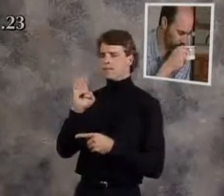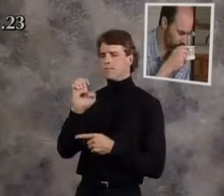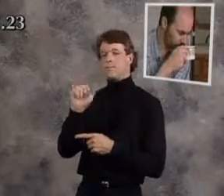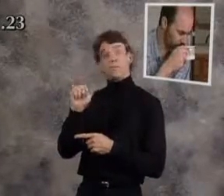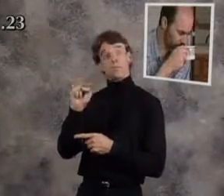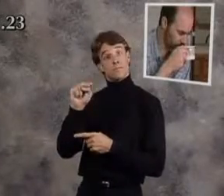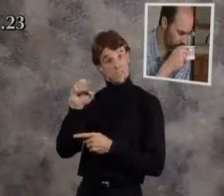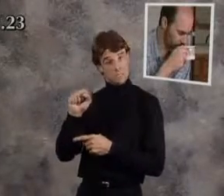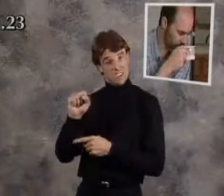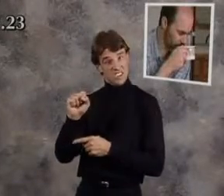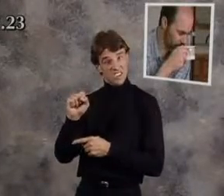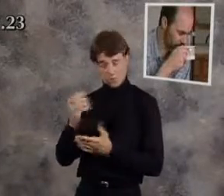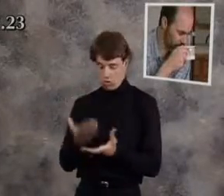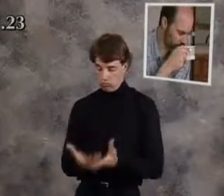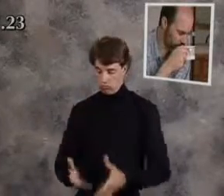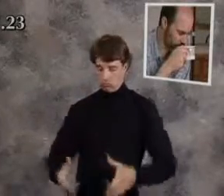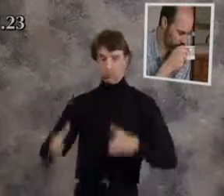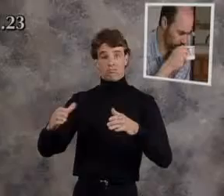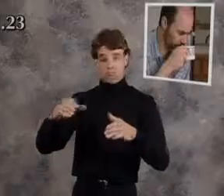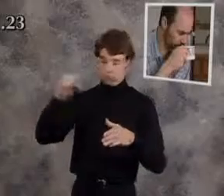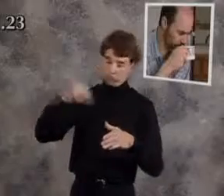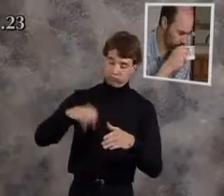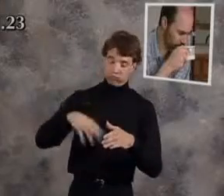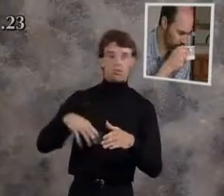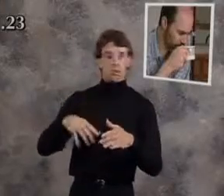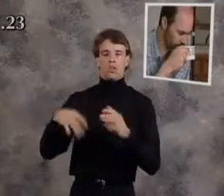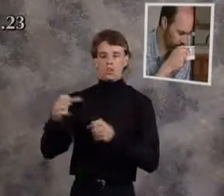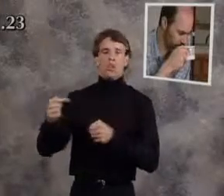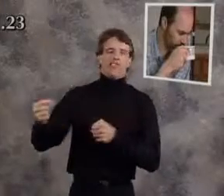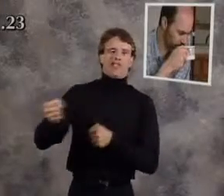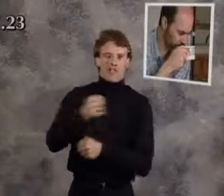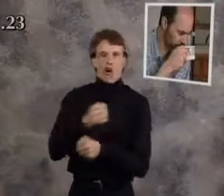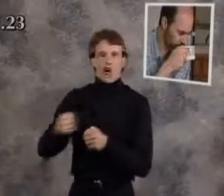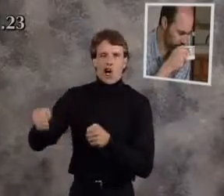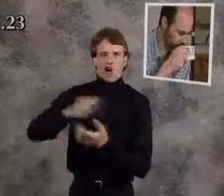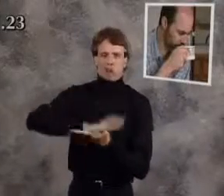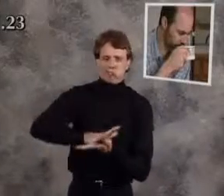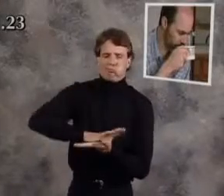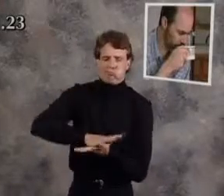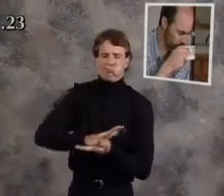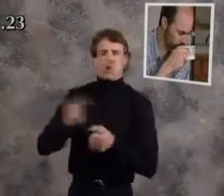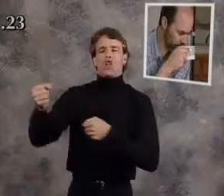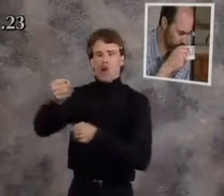This sign comes from the old hand-operated coffee grinders.